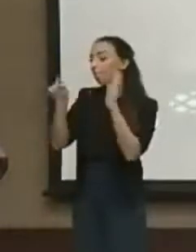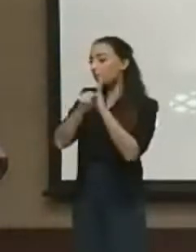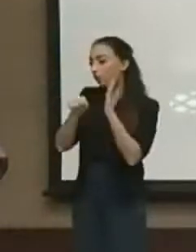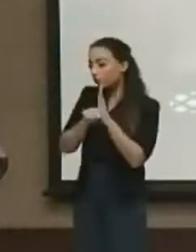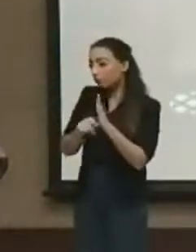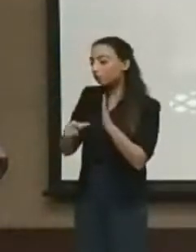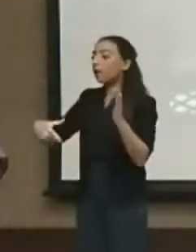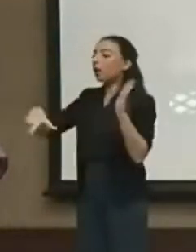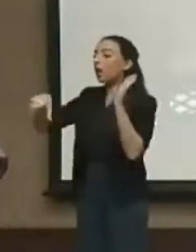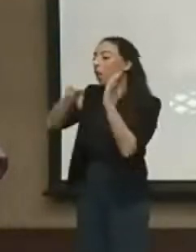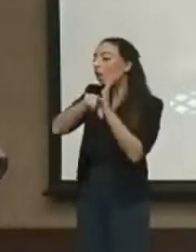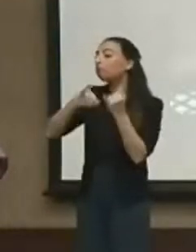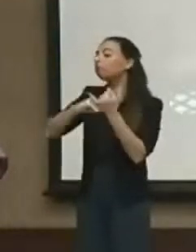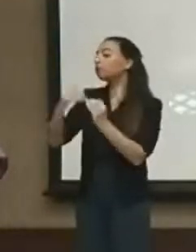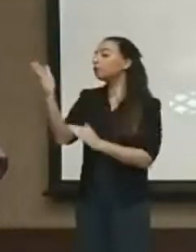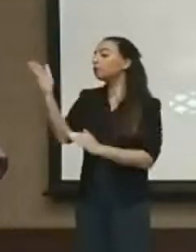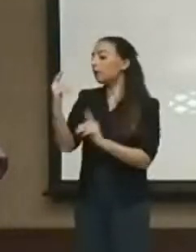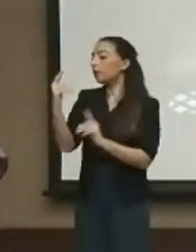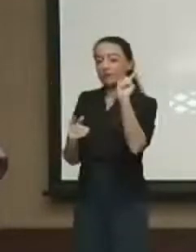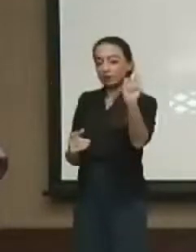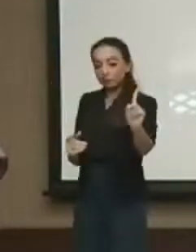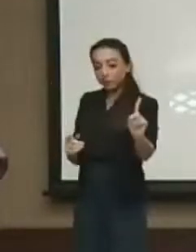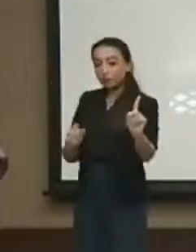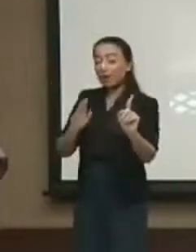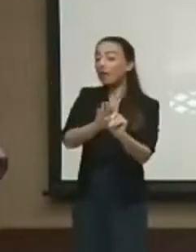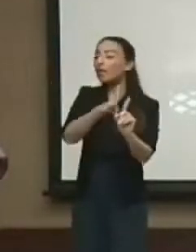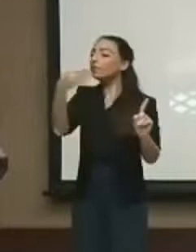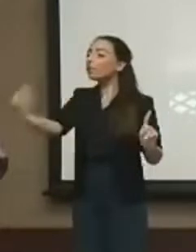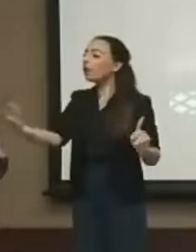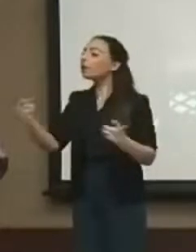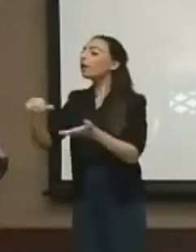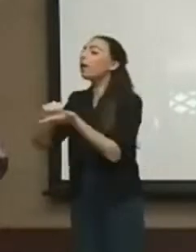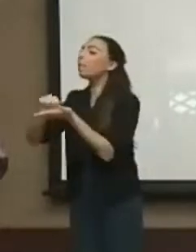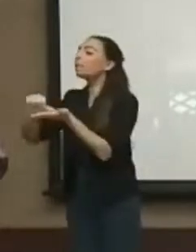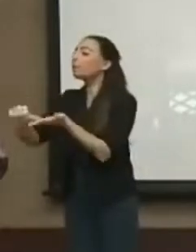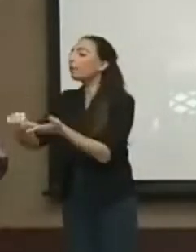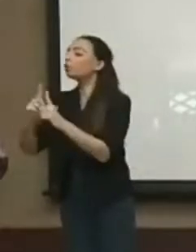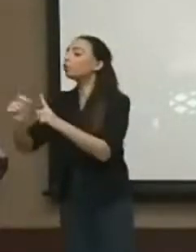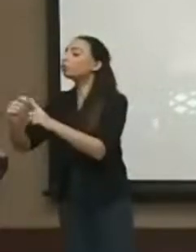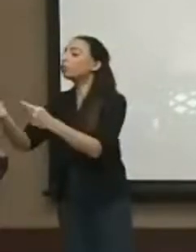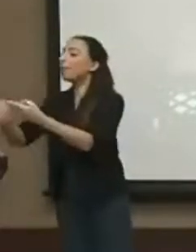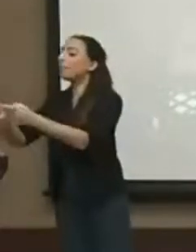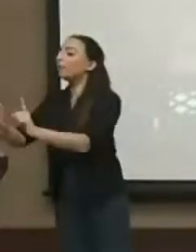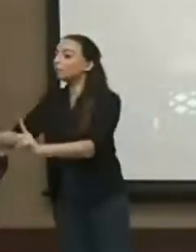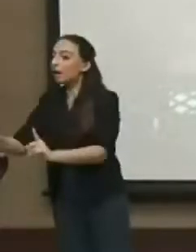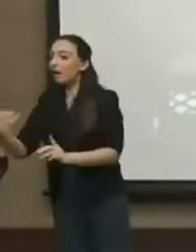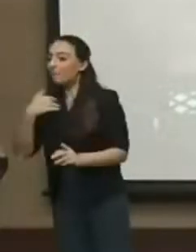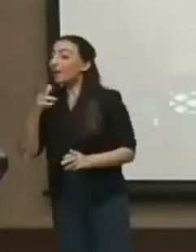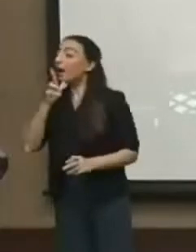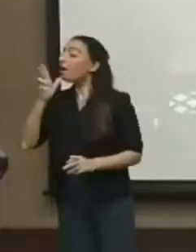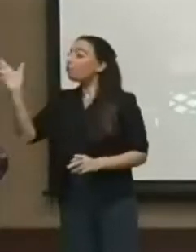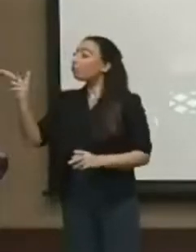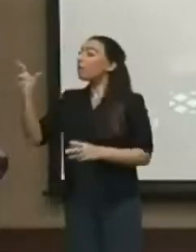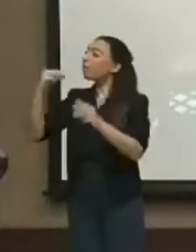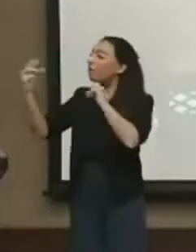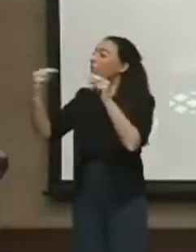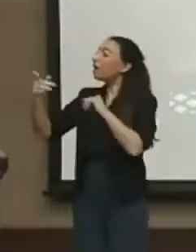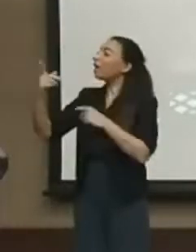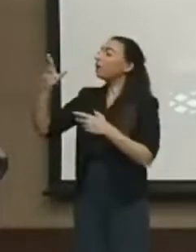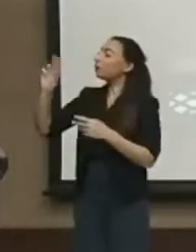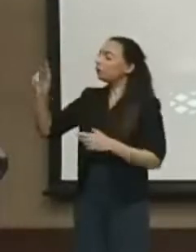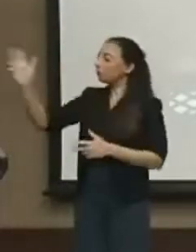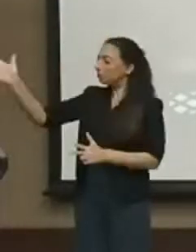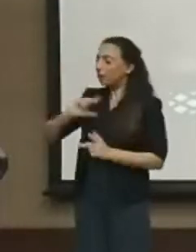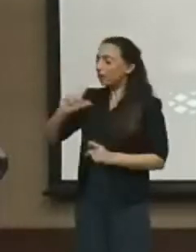standards. After that, implementation will happen. Every time I fought him on it, he told me that just